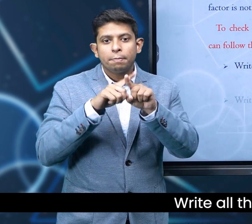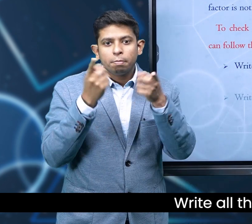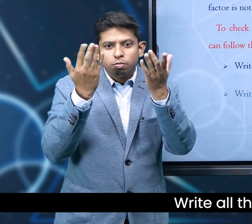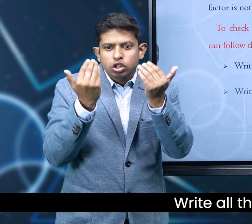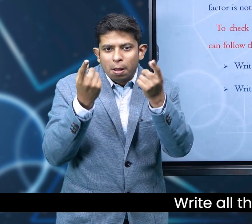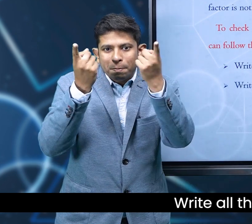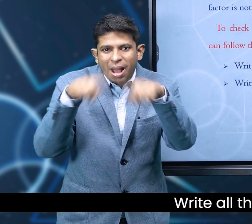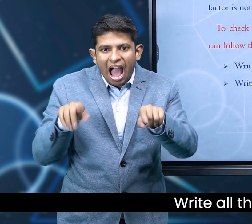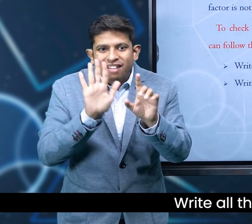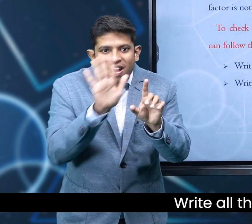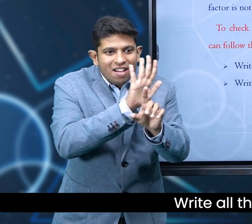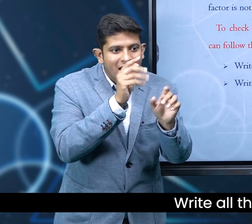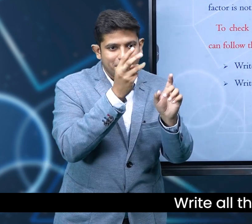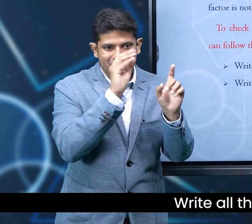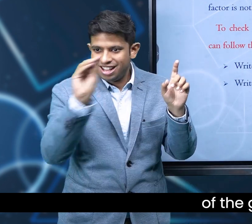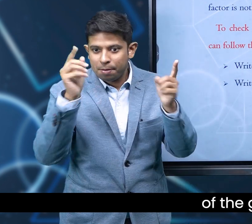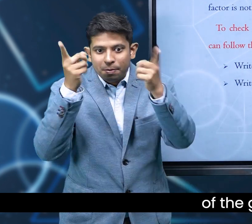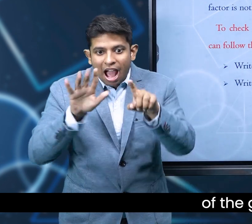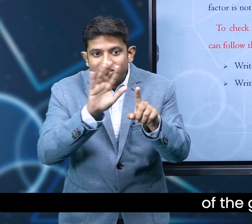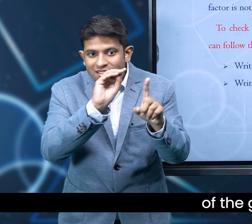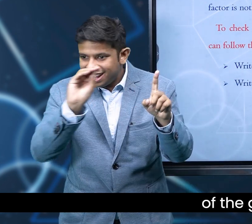Write all the possible factors of the given numbers.